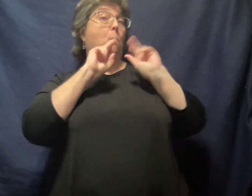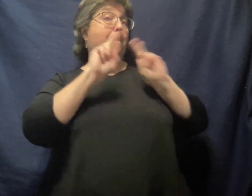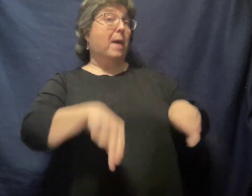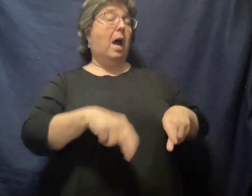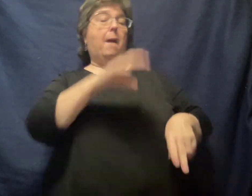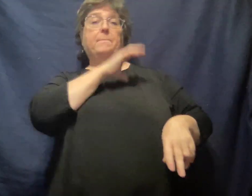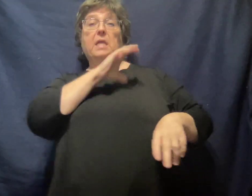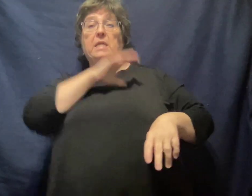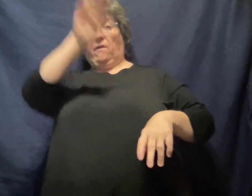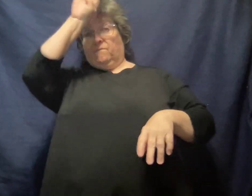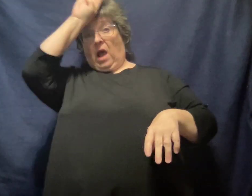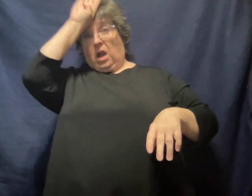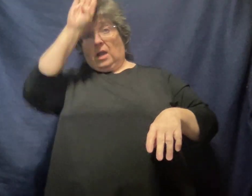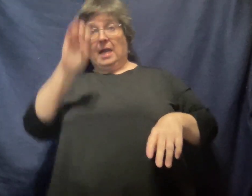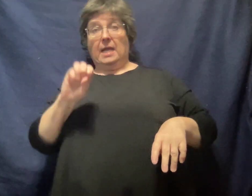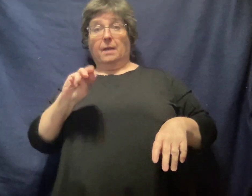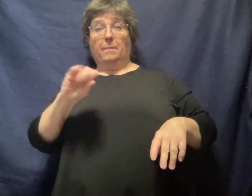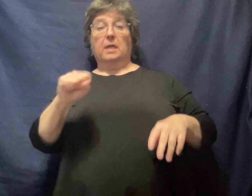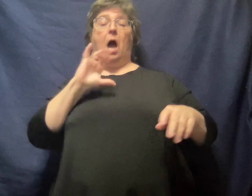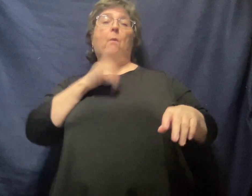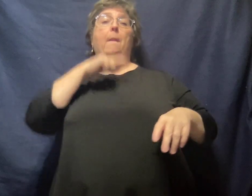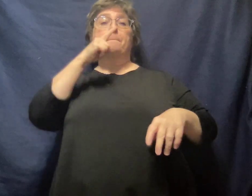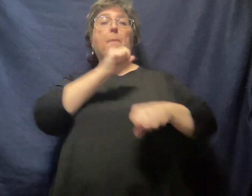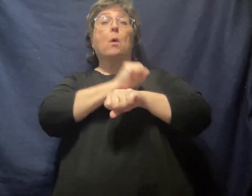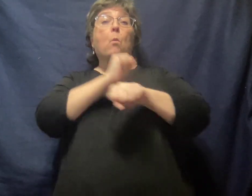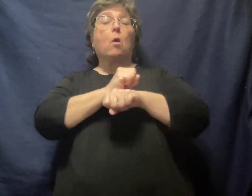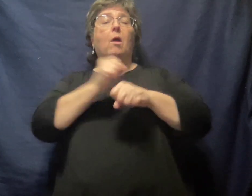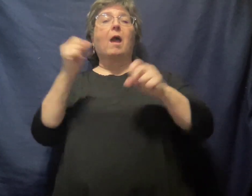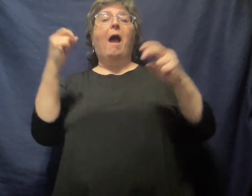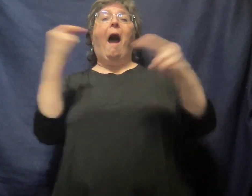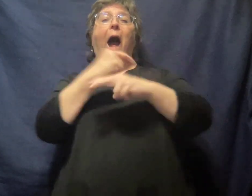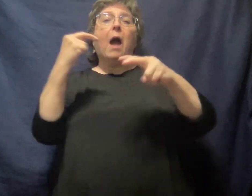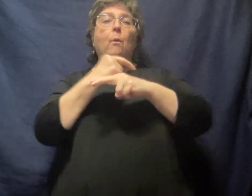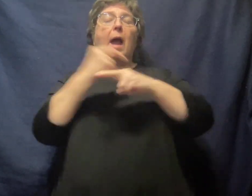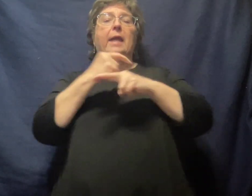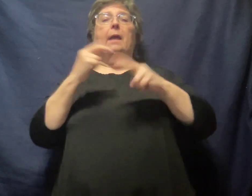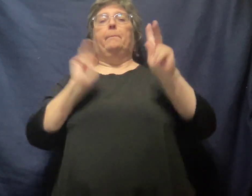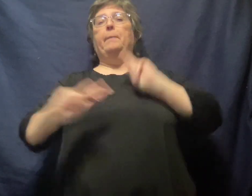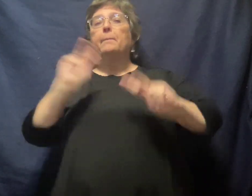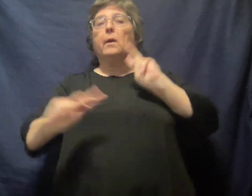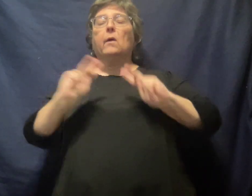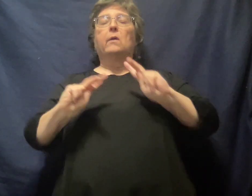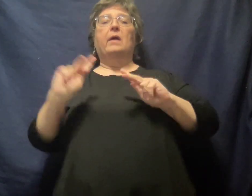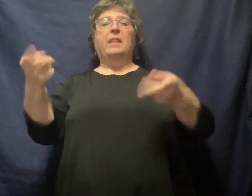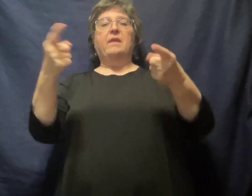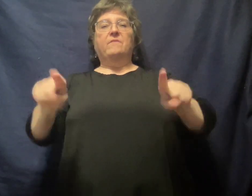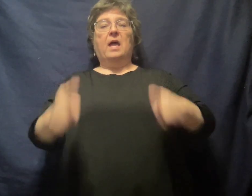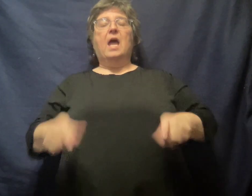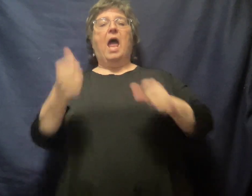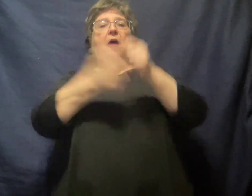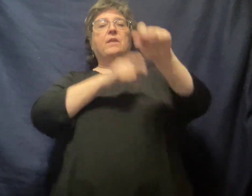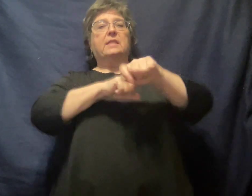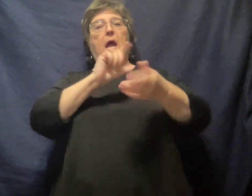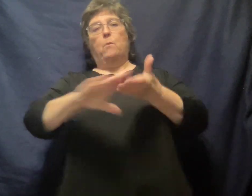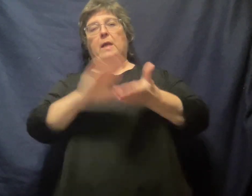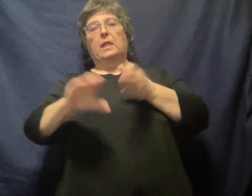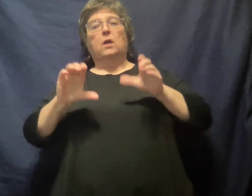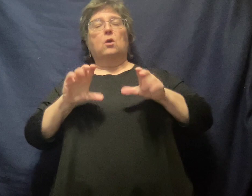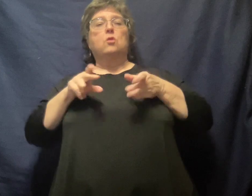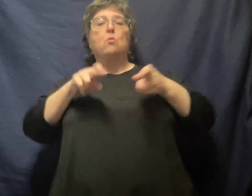fire, and EMS, but also from our public works and highway partners in this event. Every time we clear a road, they are not